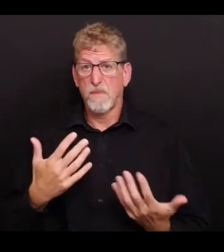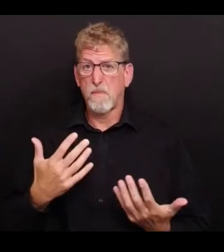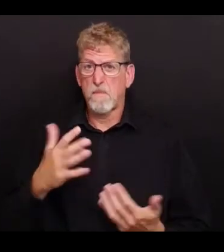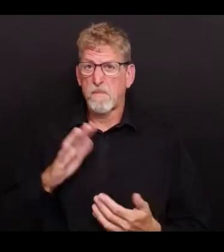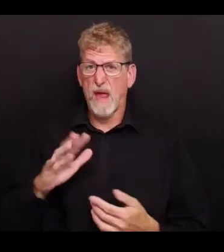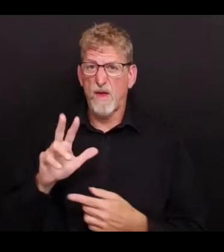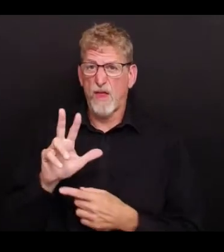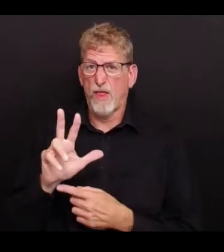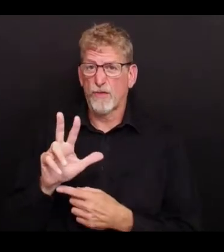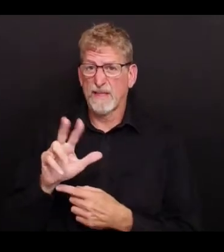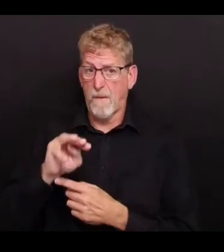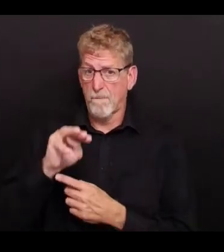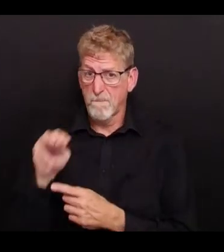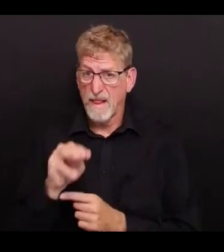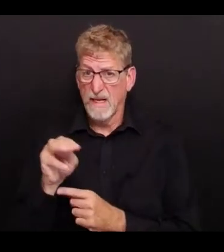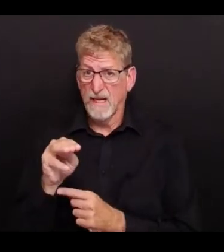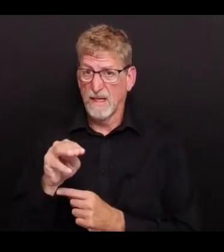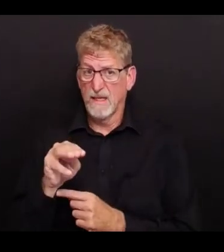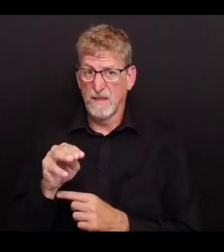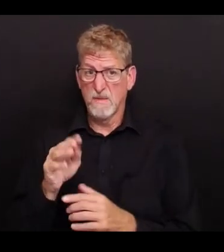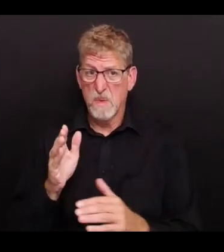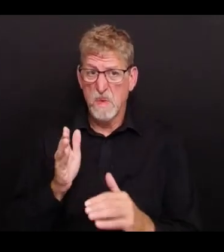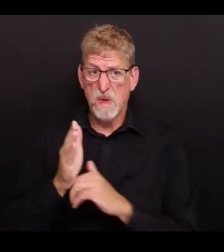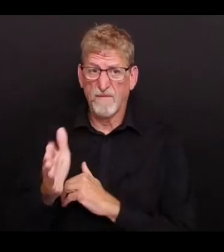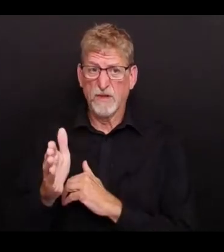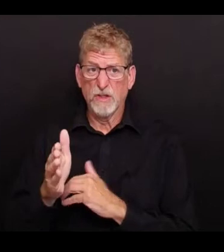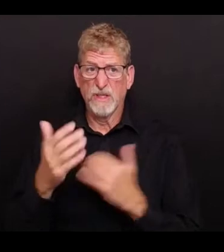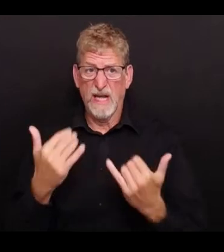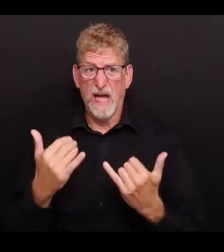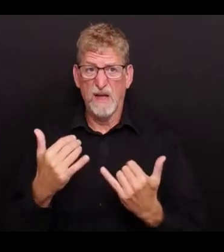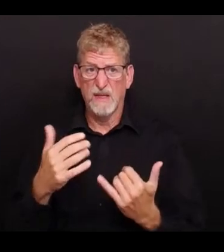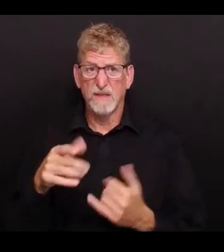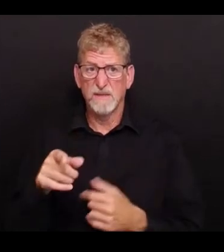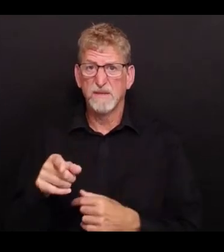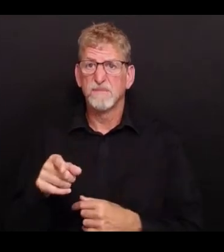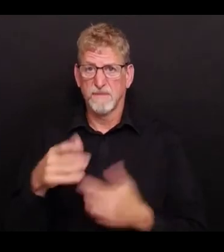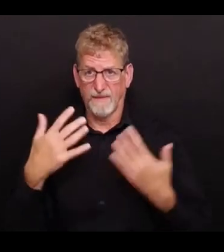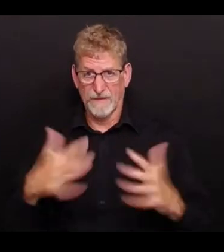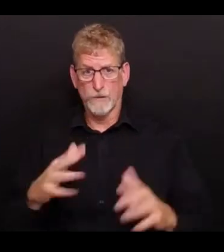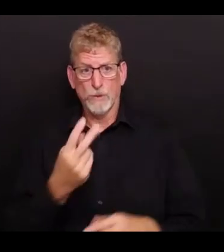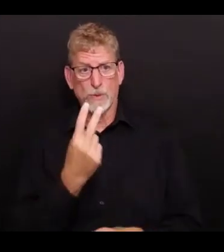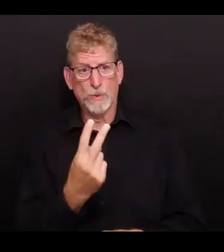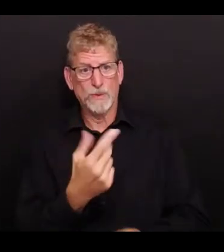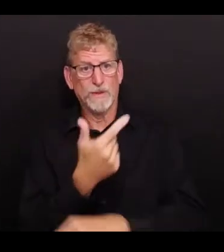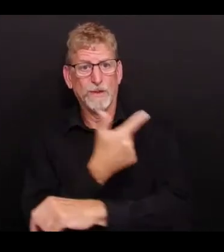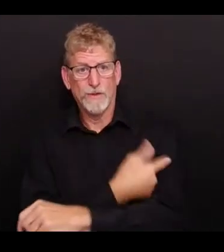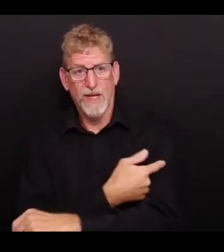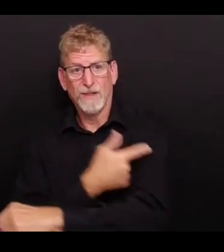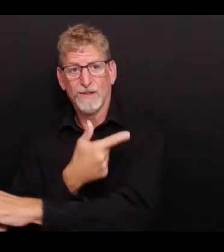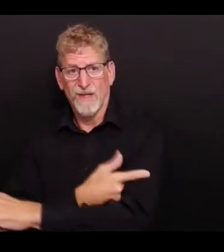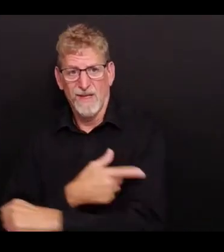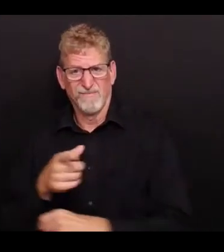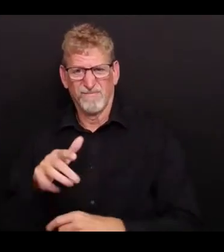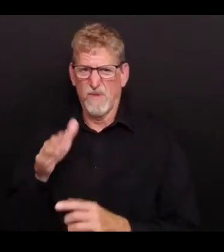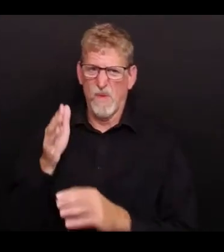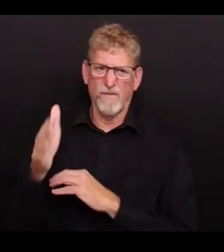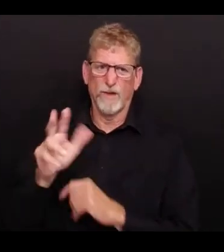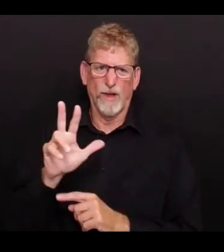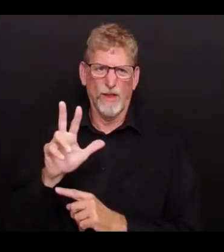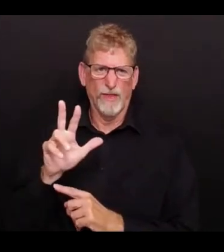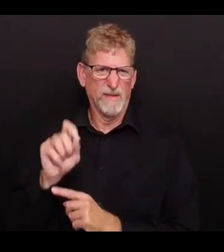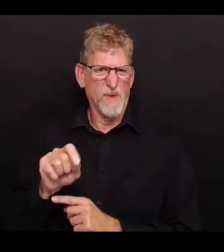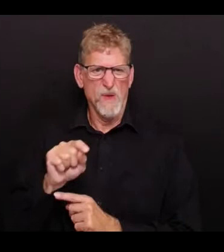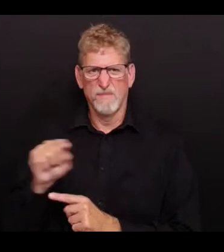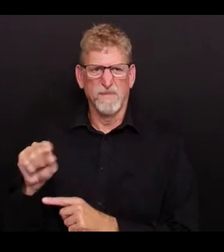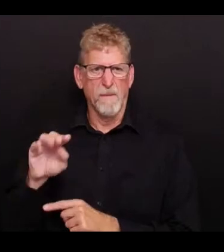3,150,000 Minnesotans have now completed their full vaccine series. That's up nearly 3,300 from